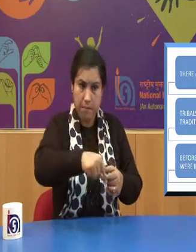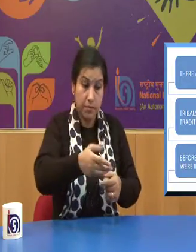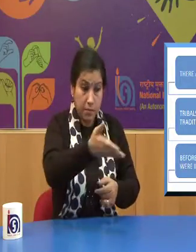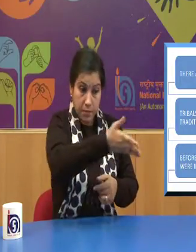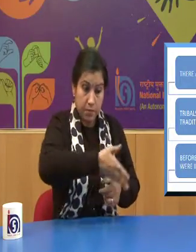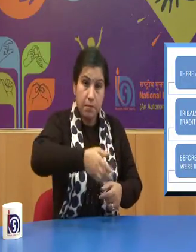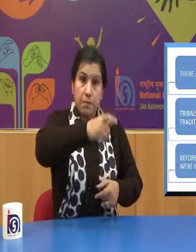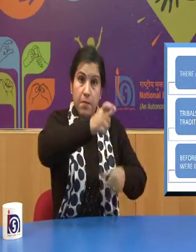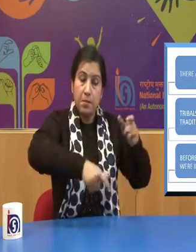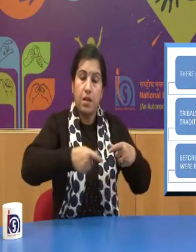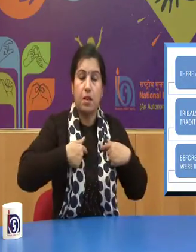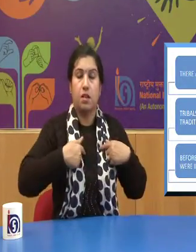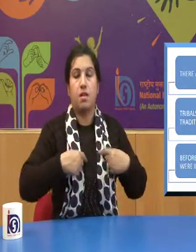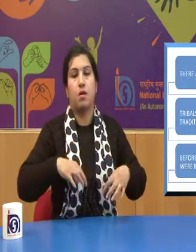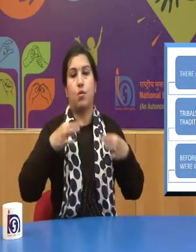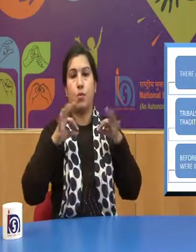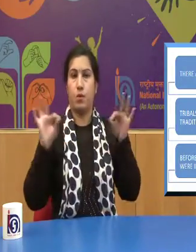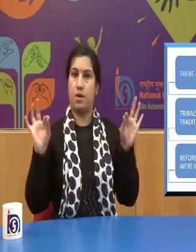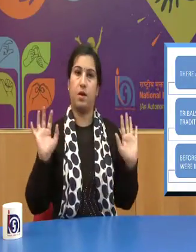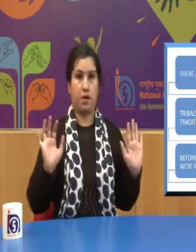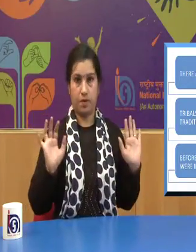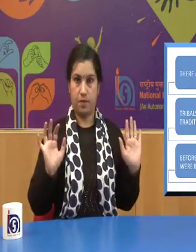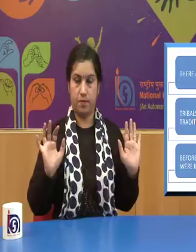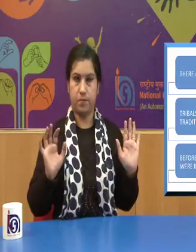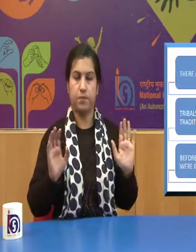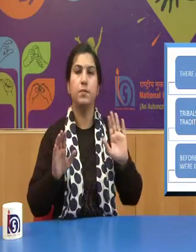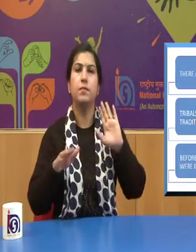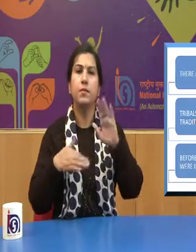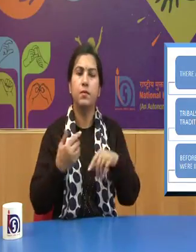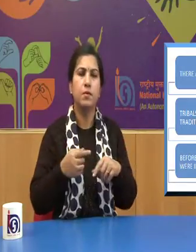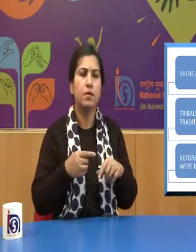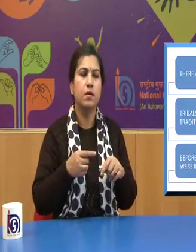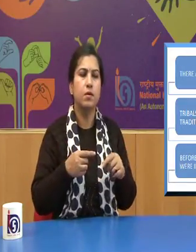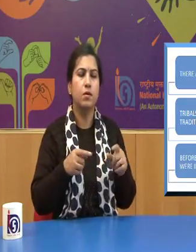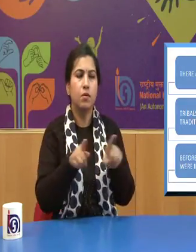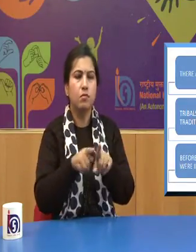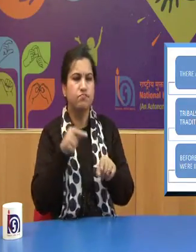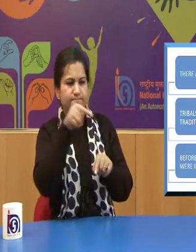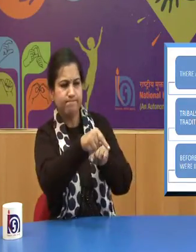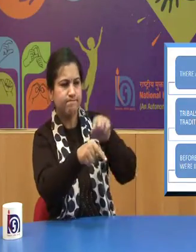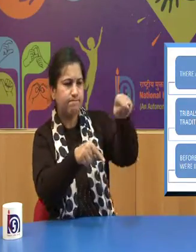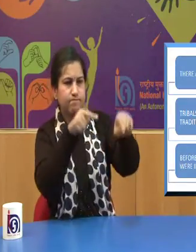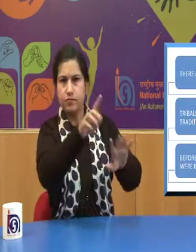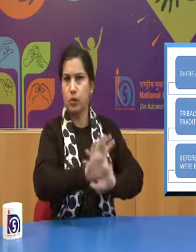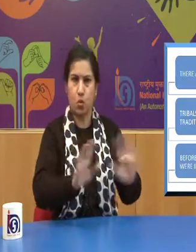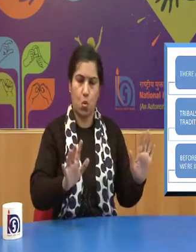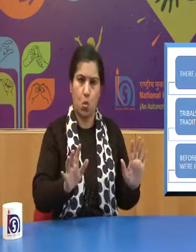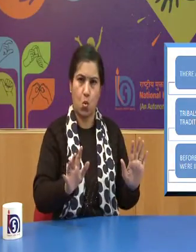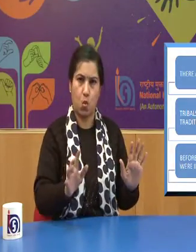these people lived independently and no one interfered with their tradition and culture.